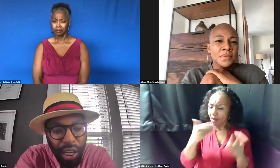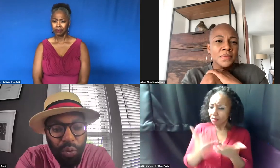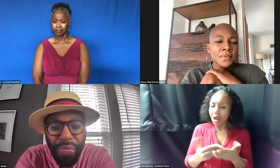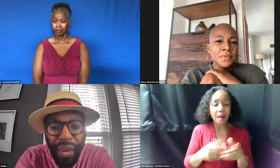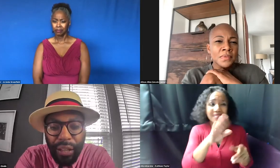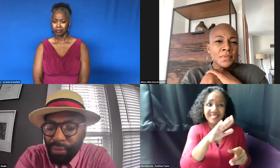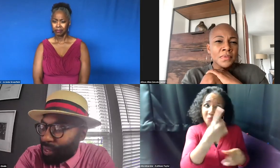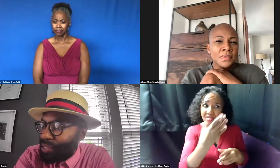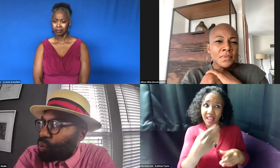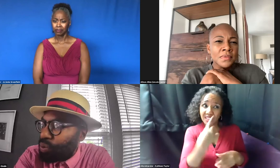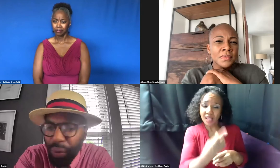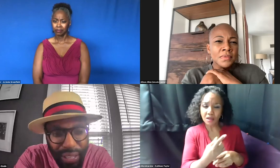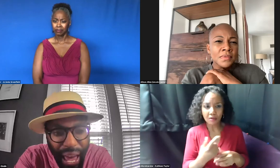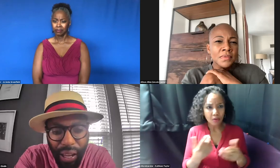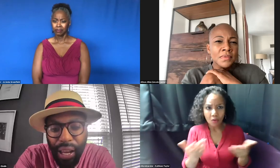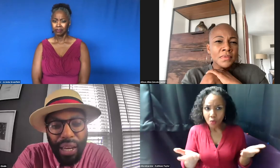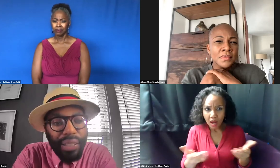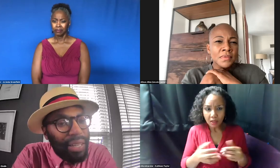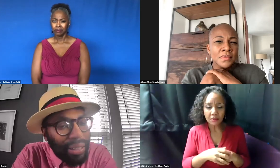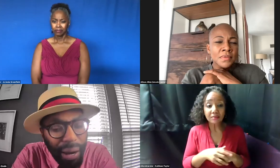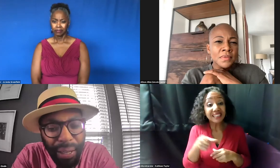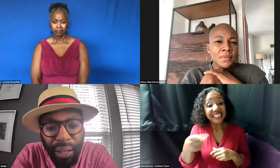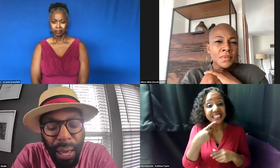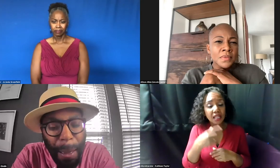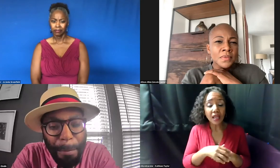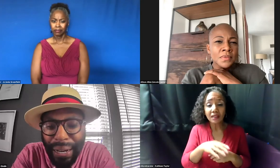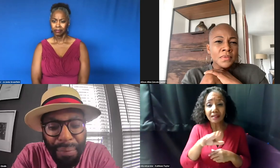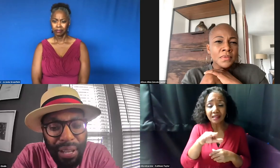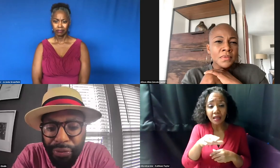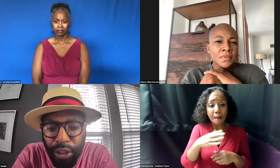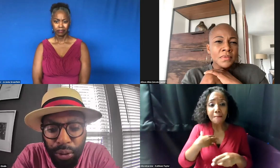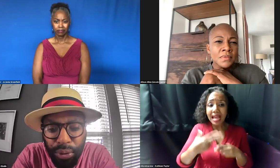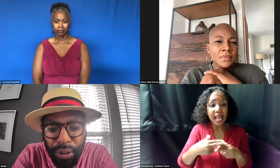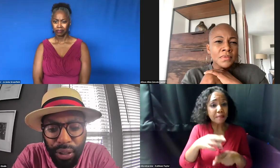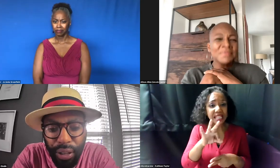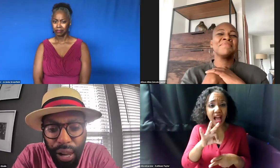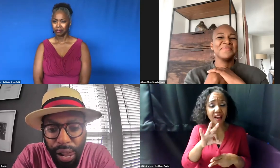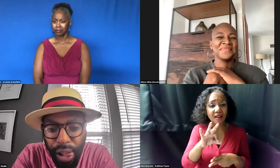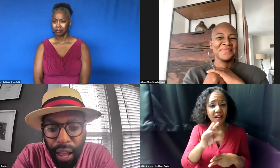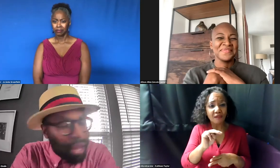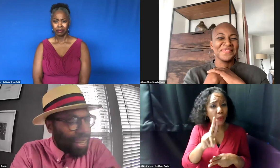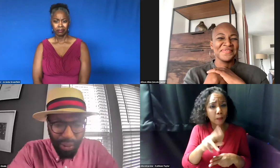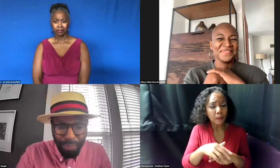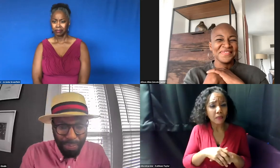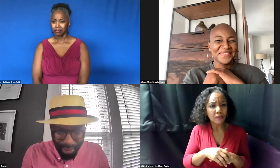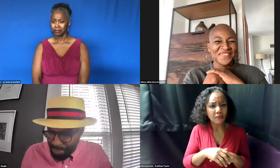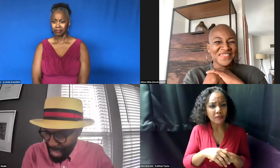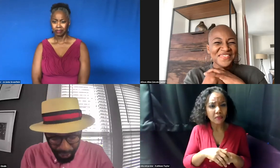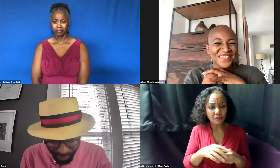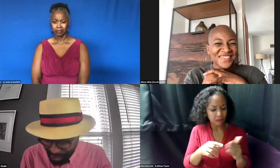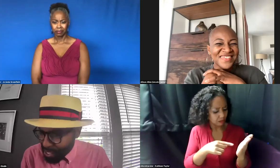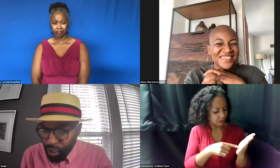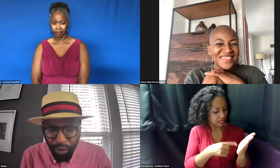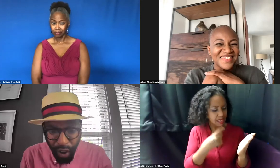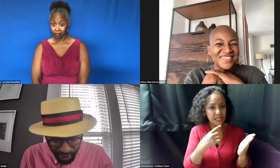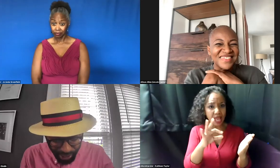but I have to tell you one thing. I said, what's that? He said, Dr. Emdin, my name's not Fnu. And I said, but that's